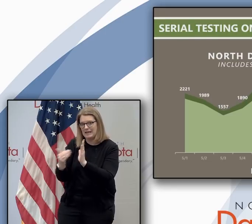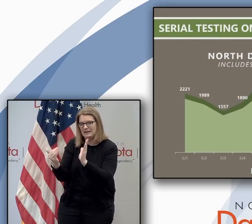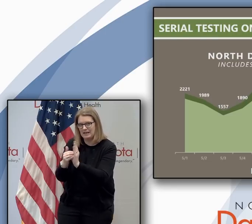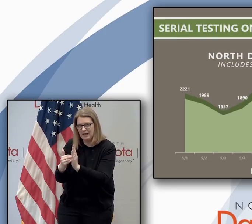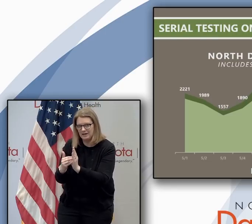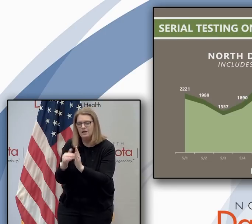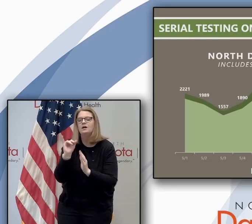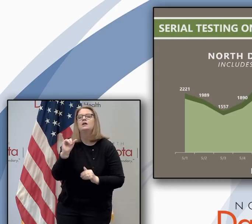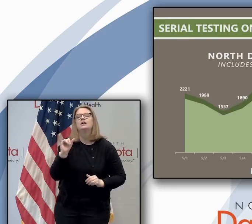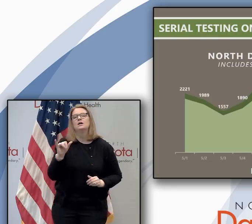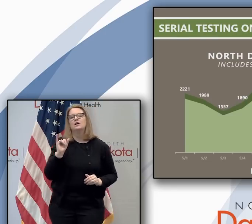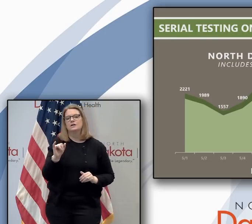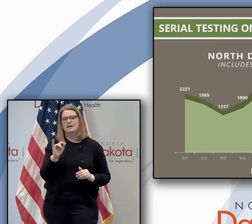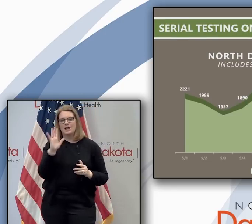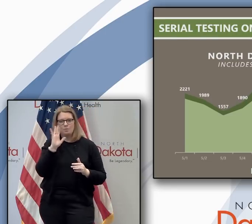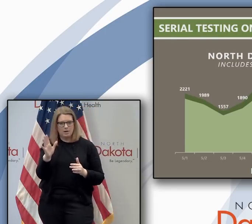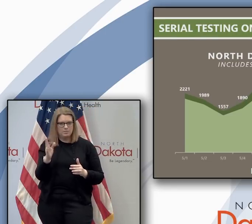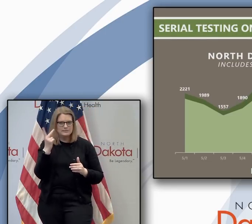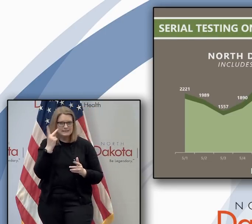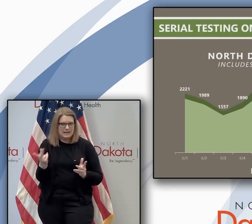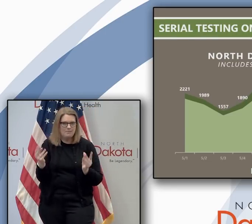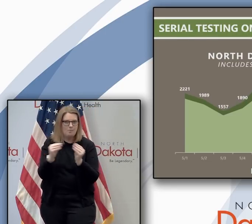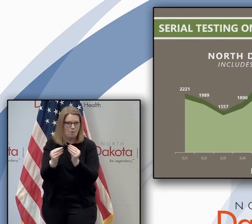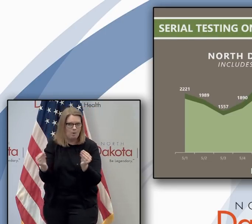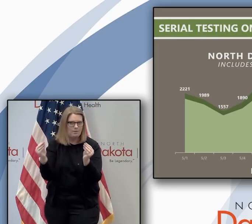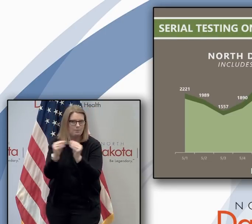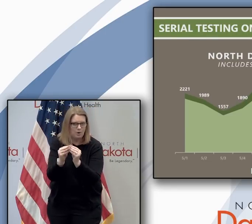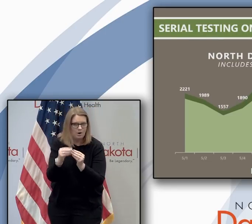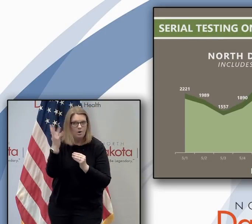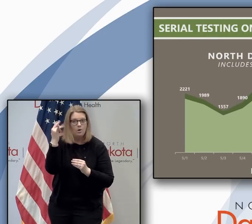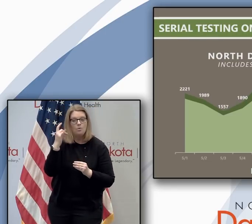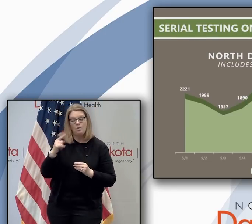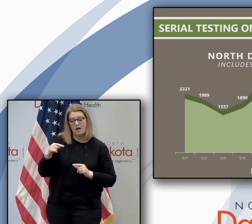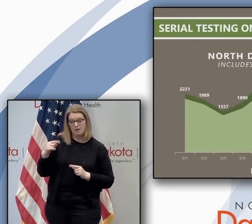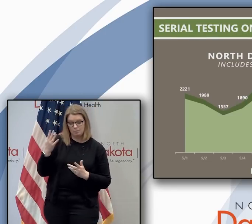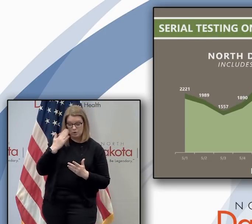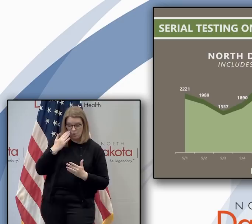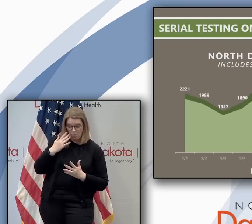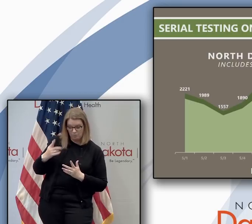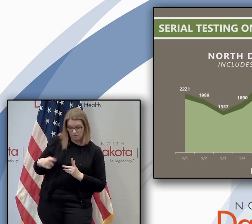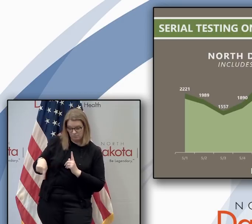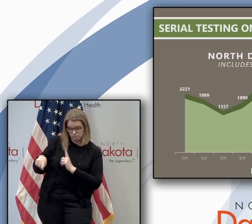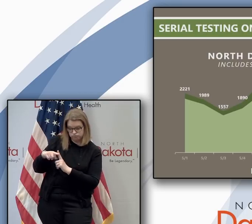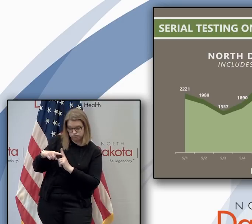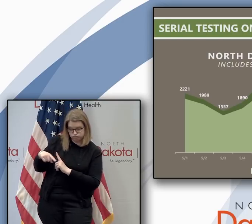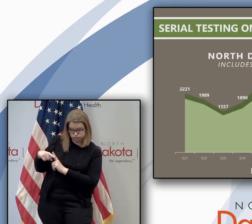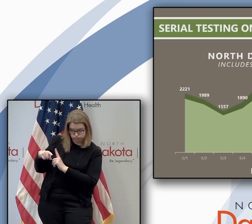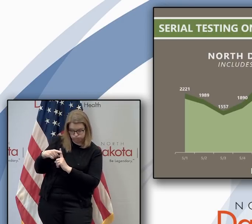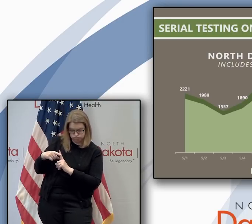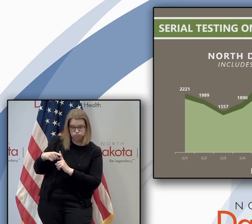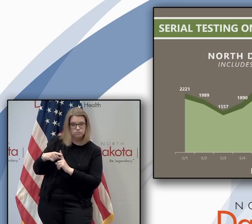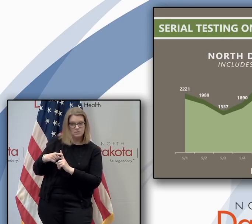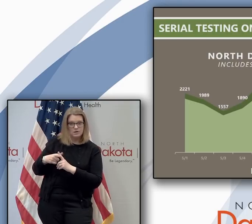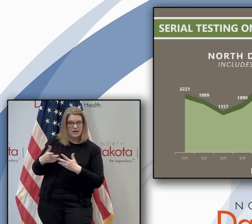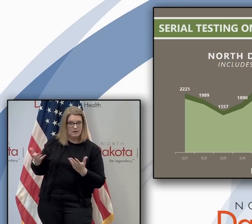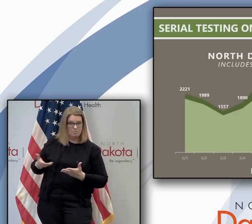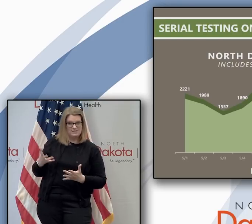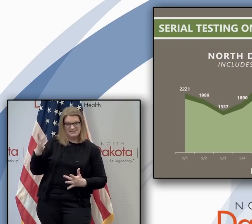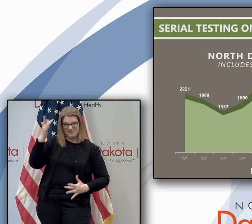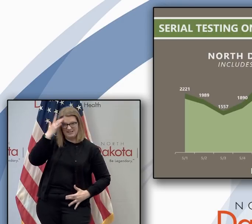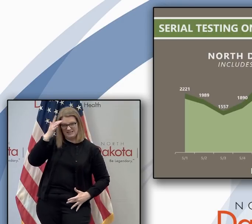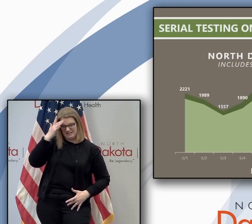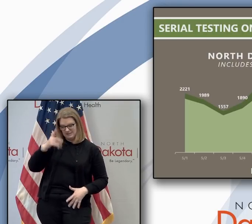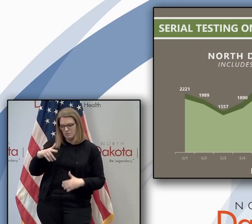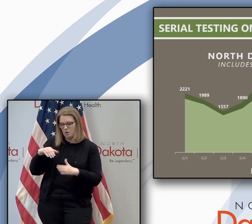make sense. We're going to have more of that as we focus our testing on going into areas where we know there's been presence of the disease,